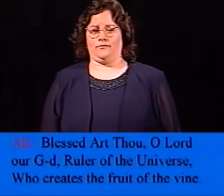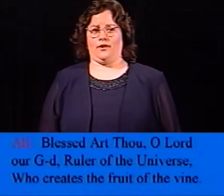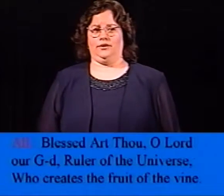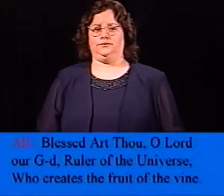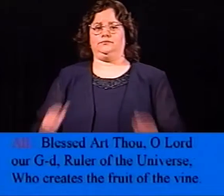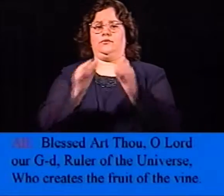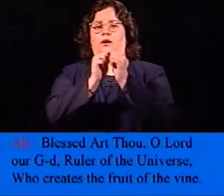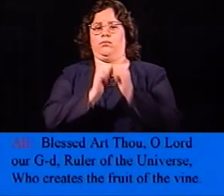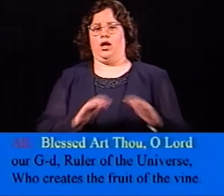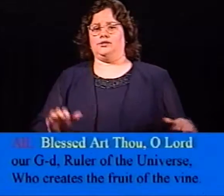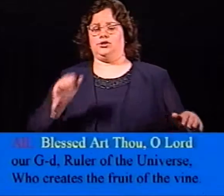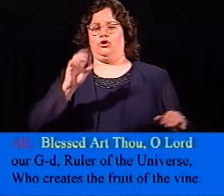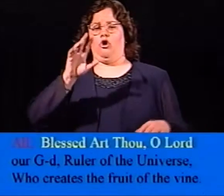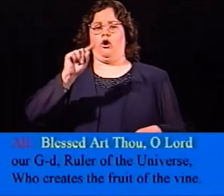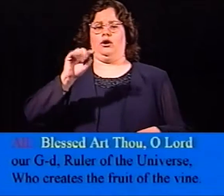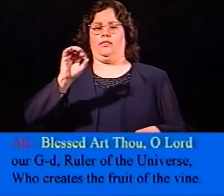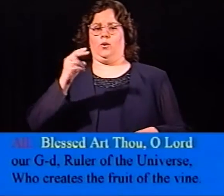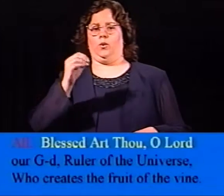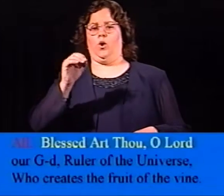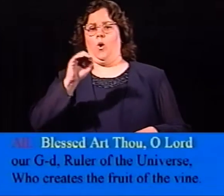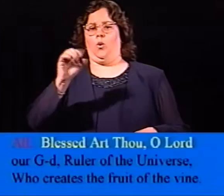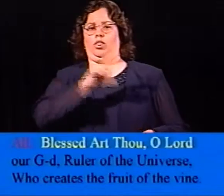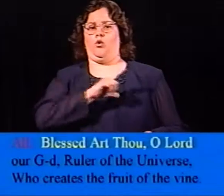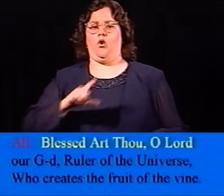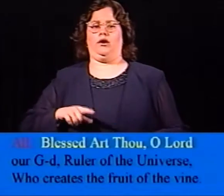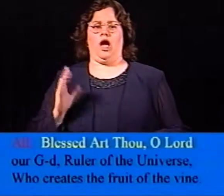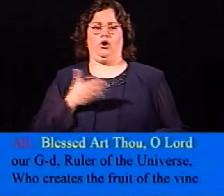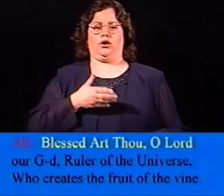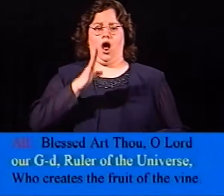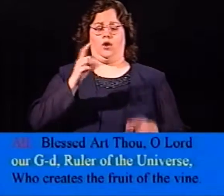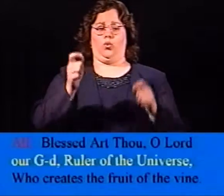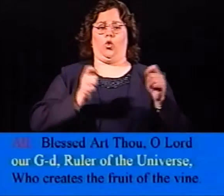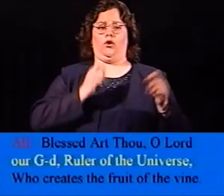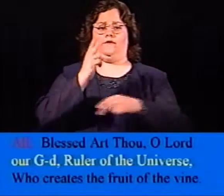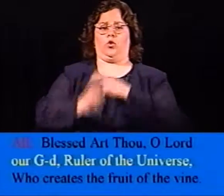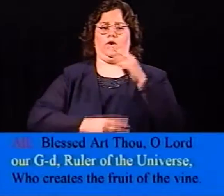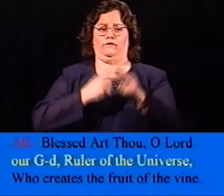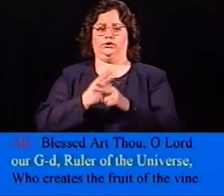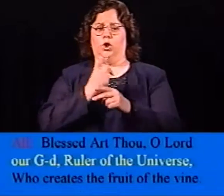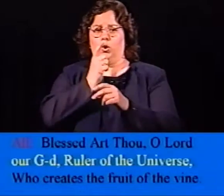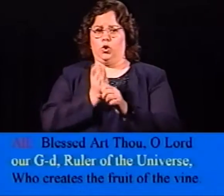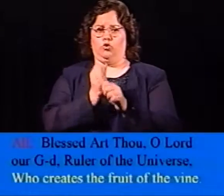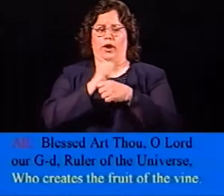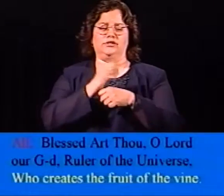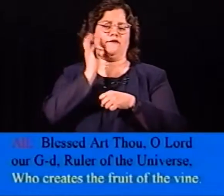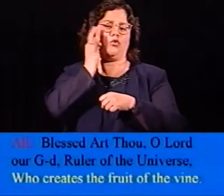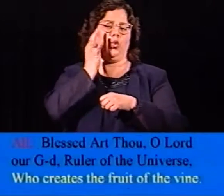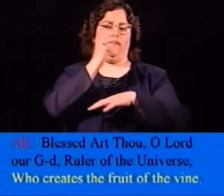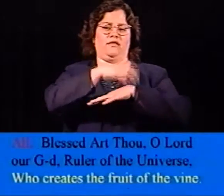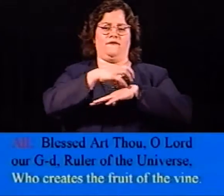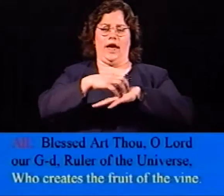Blessed art thou, O Lord, our God, ruler of the universe, who creates the fruit of the vine.